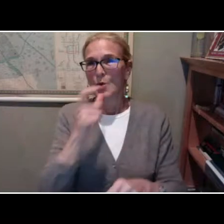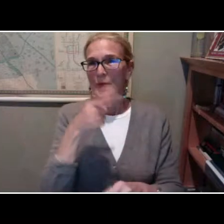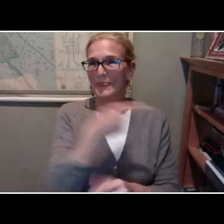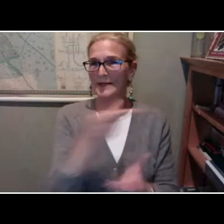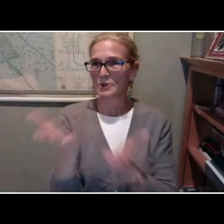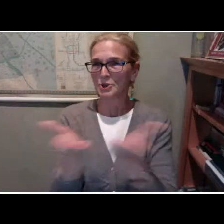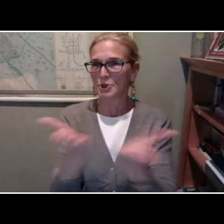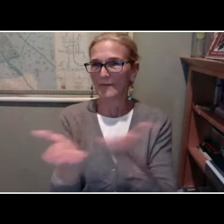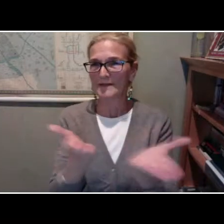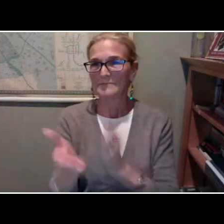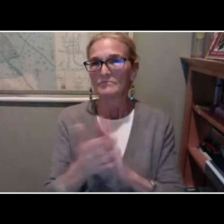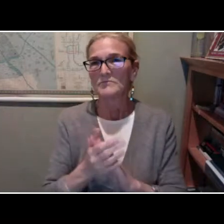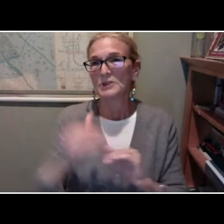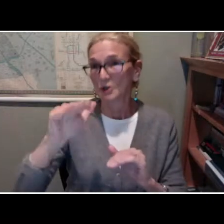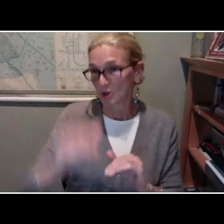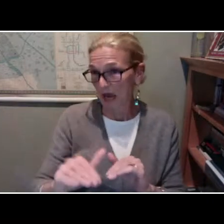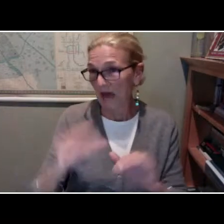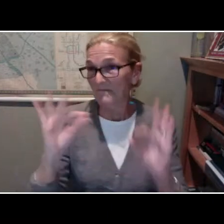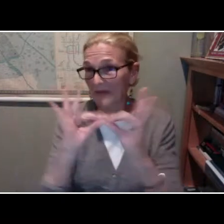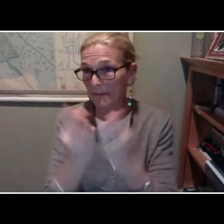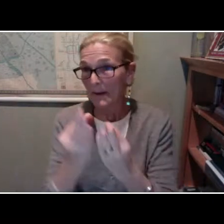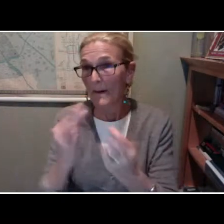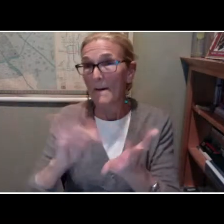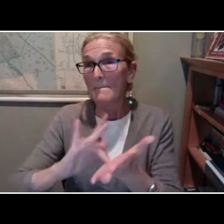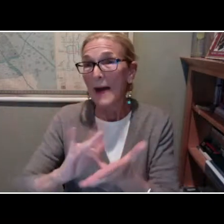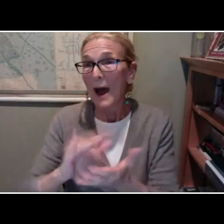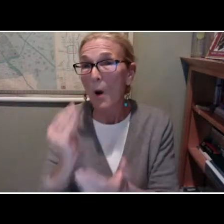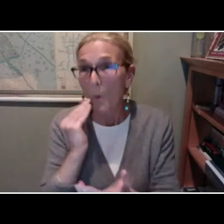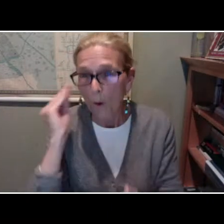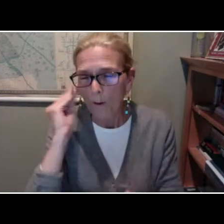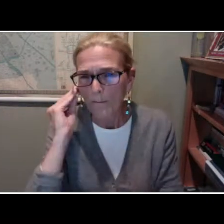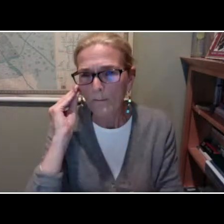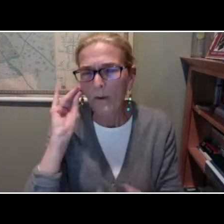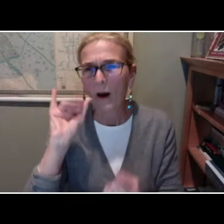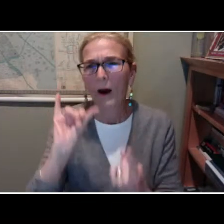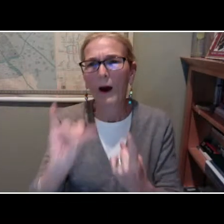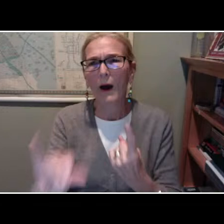this is the graphic, this chart showing who they serve.